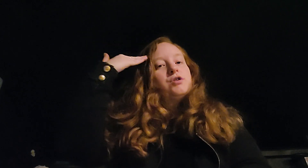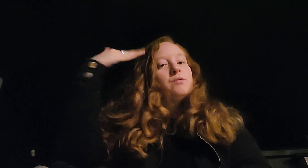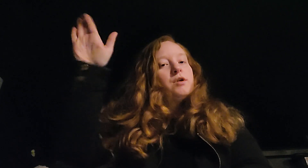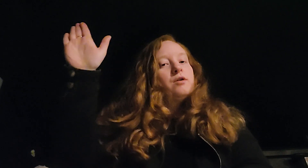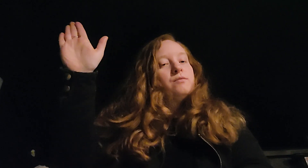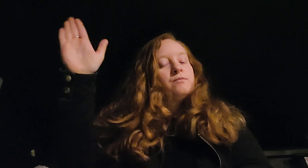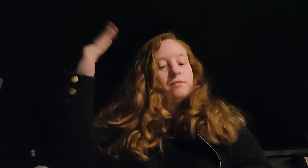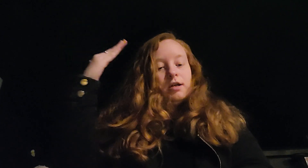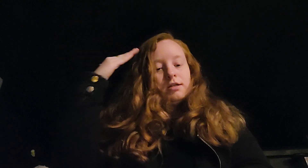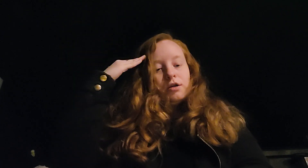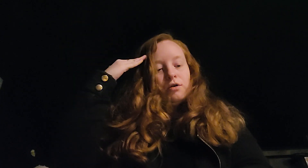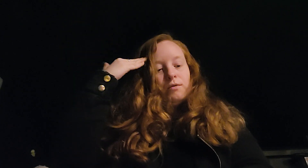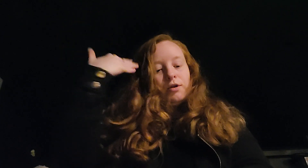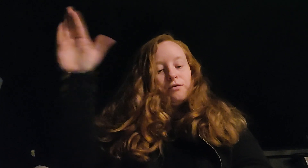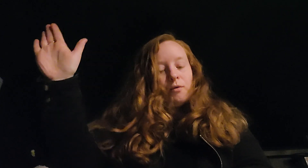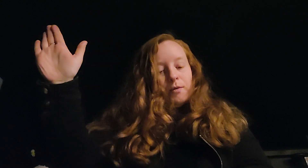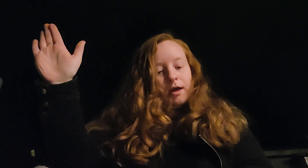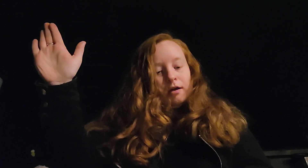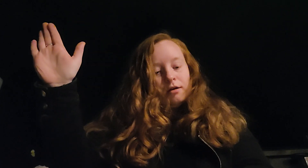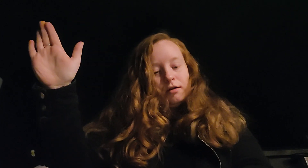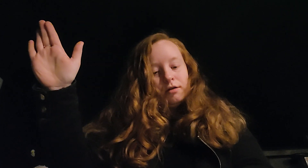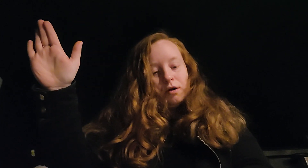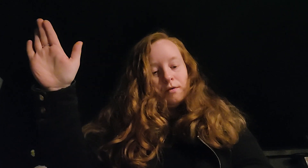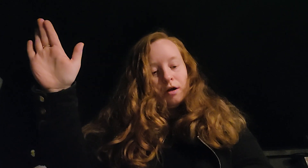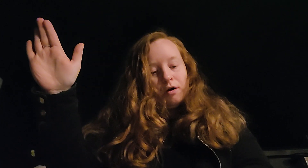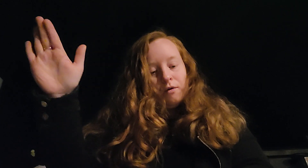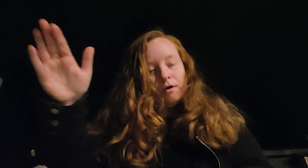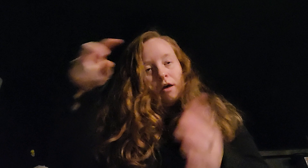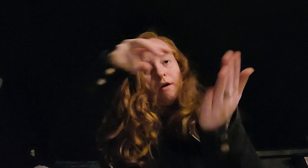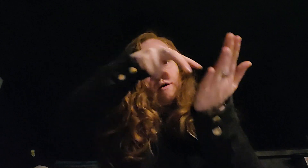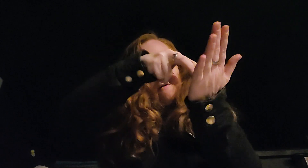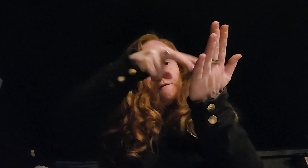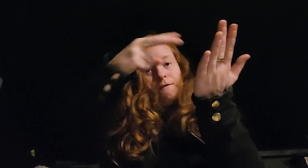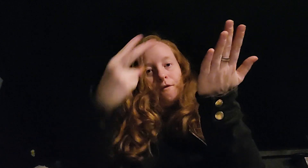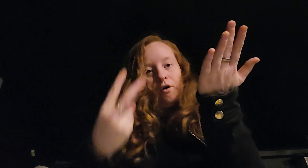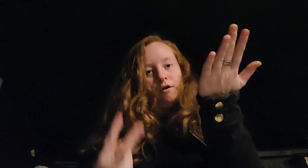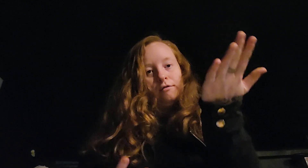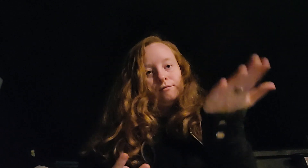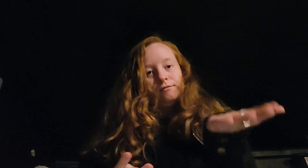Don't know. It's no when you throw it away. Don't know. Fall.